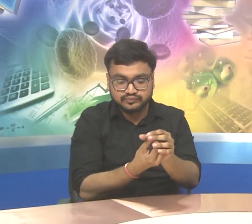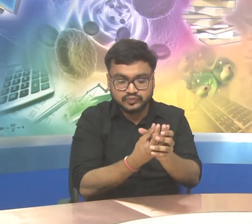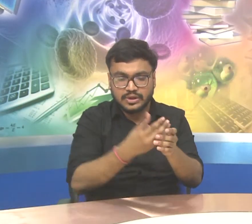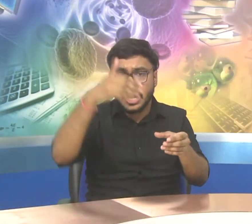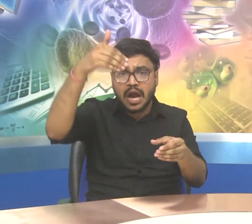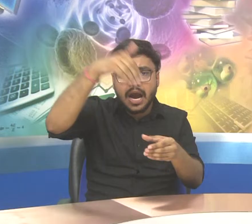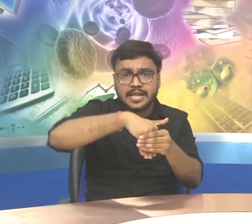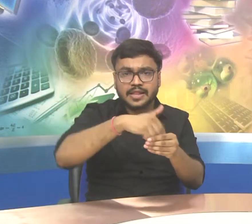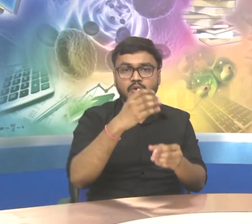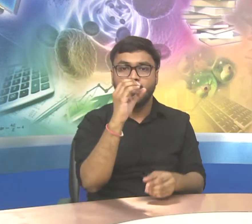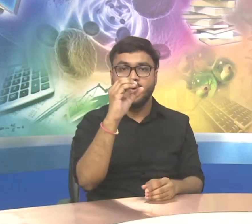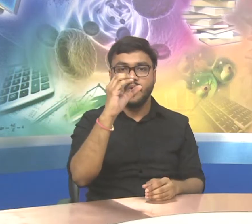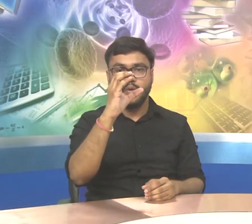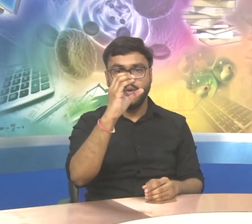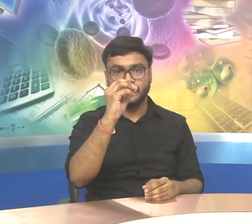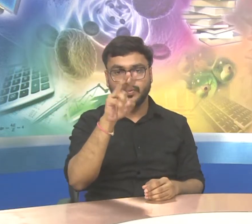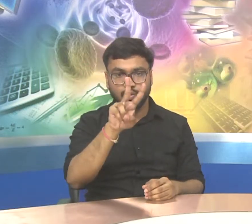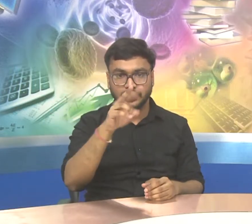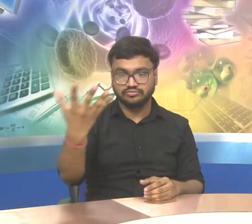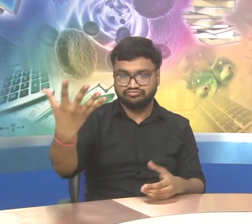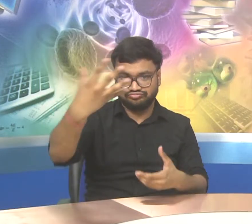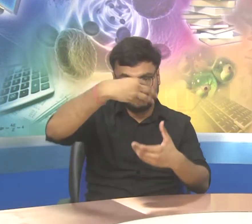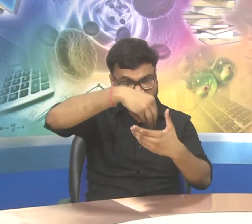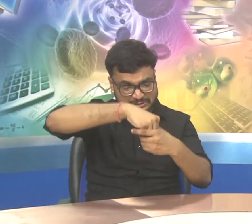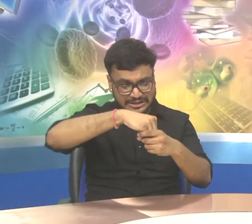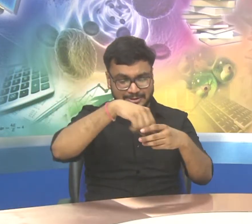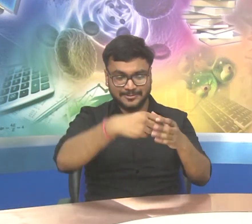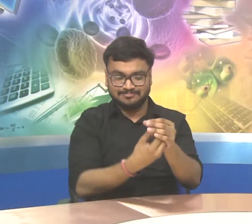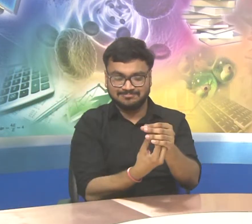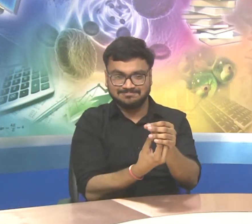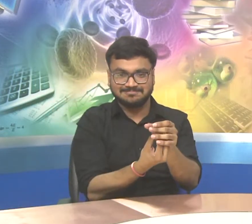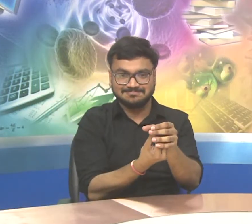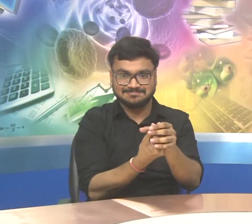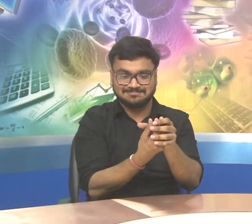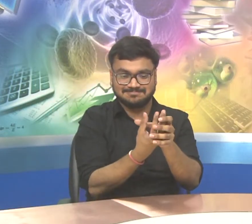which released oxygen for our use.